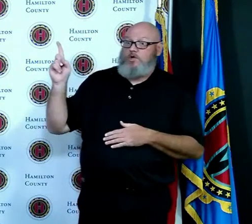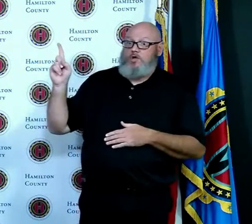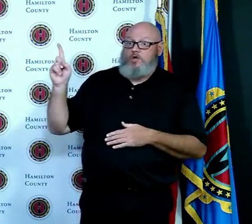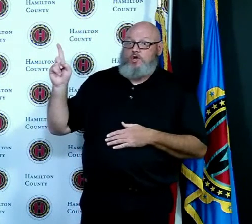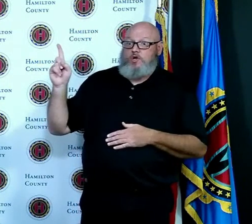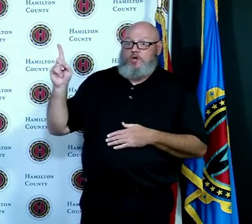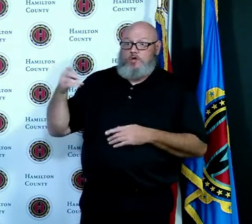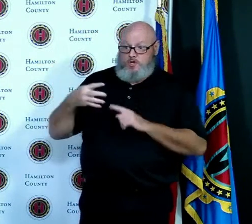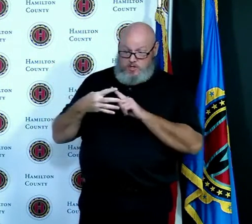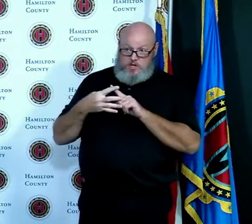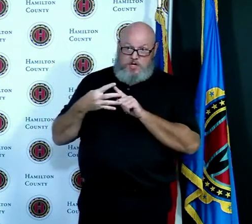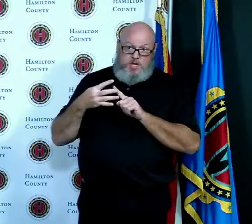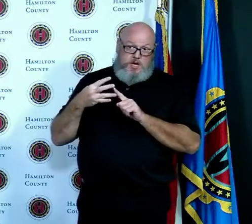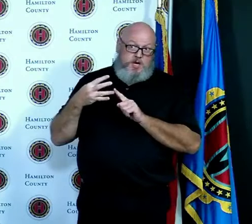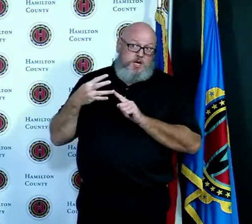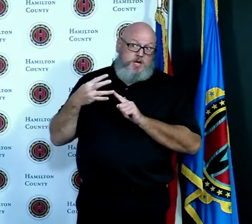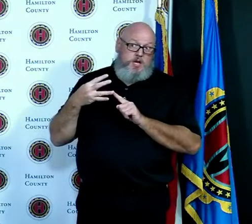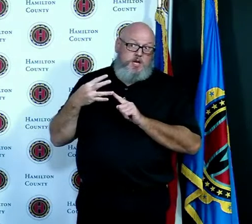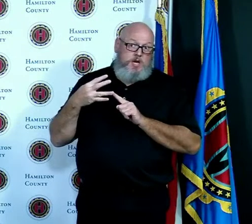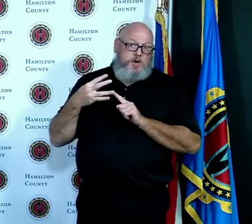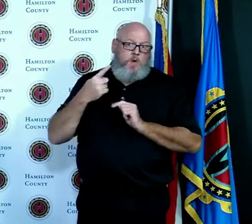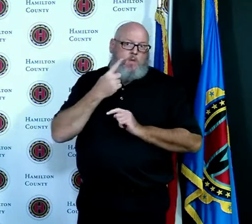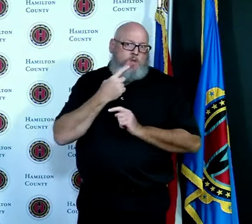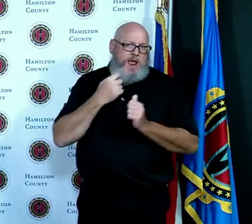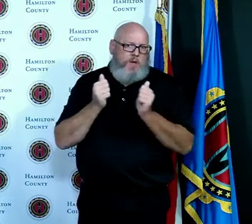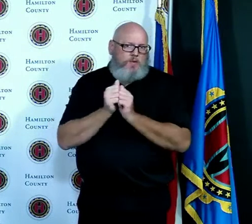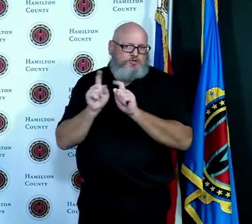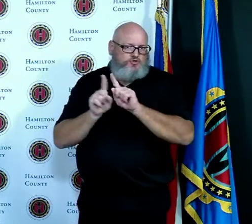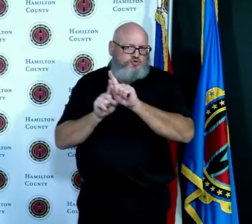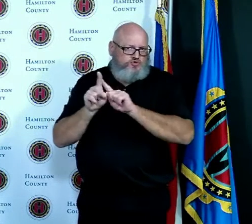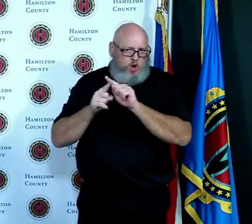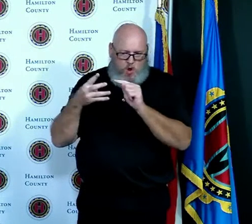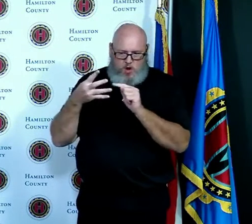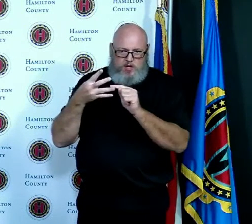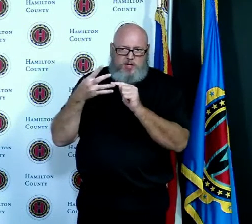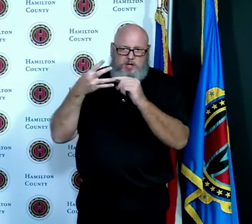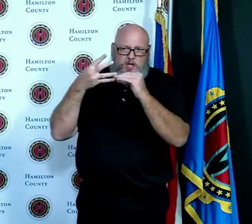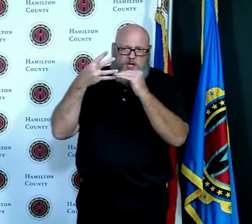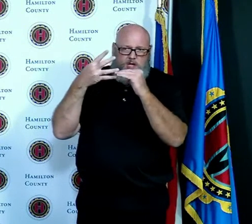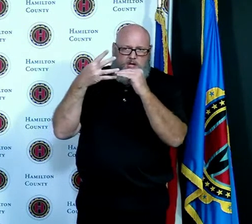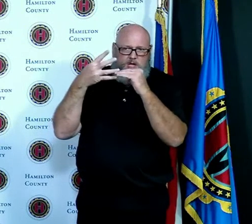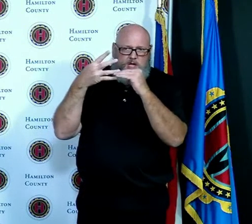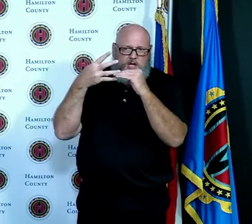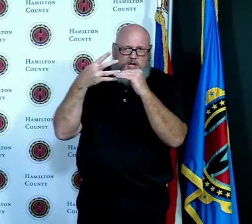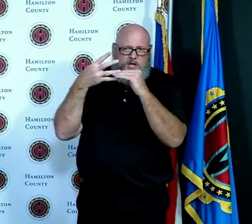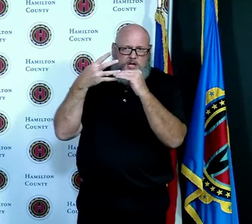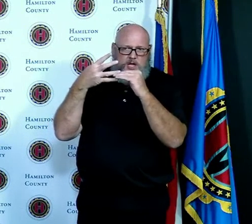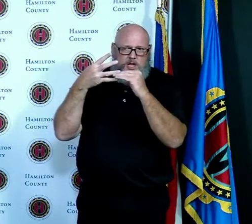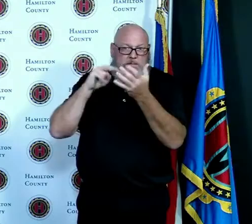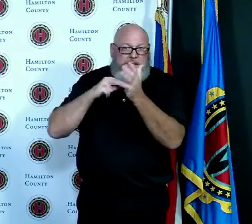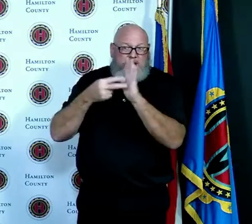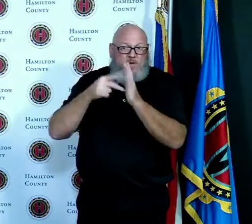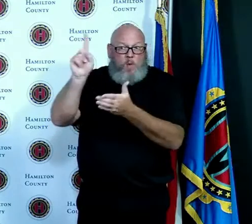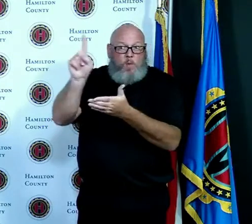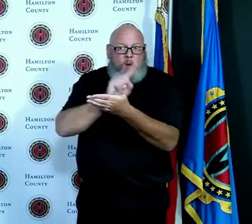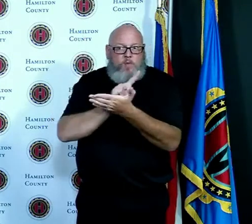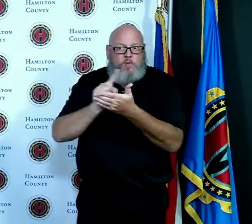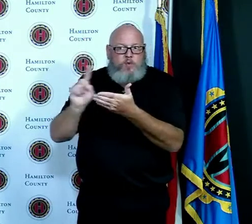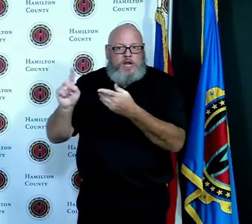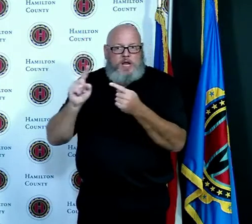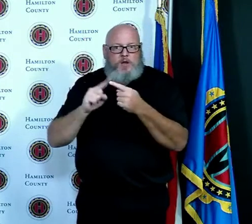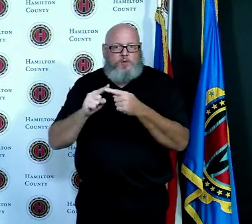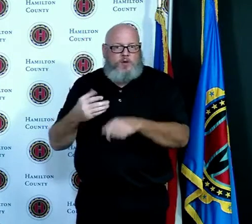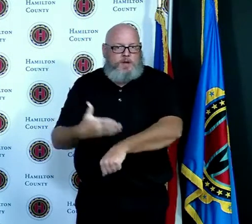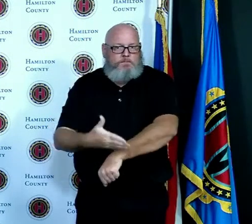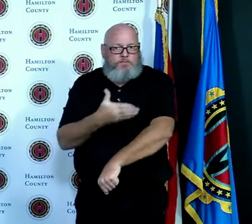again. So at worst case tomorrow, we would have a star, which gives us a 1-week grace period before we turn purple. I'm trying to stay